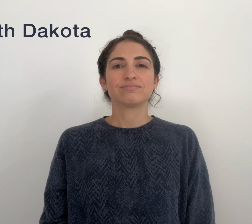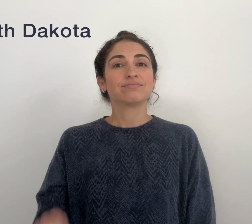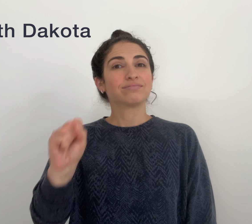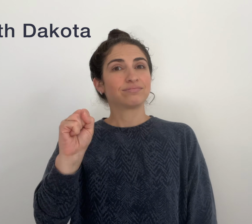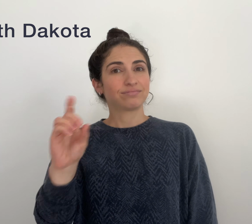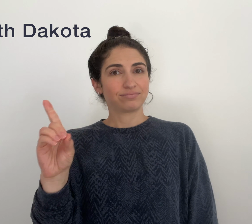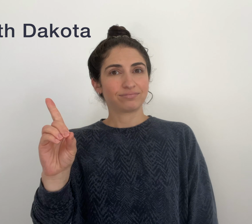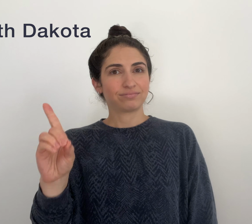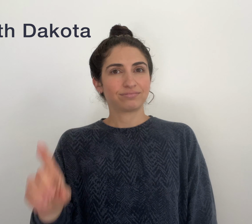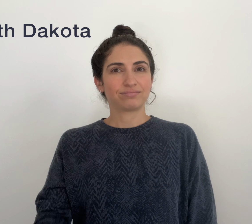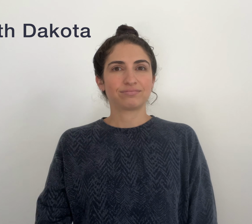South Dakota,